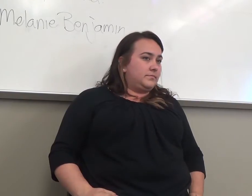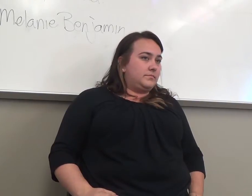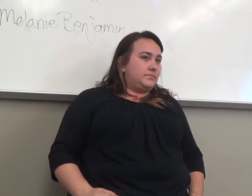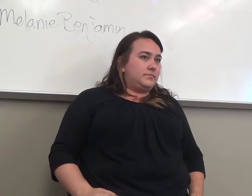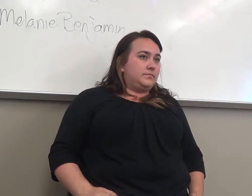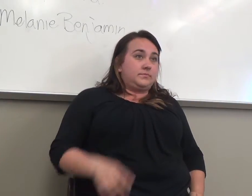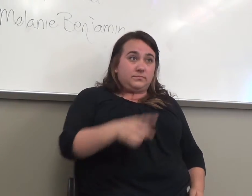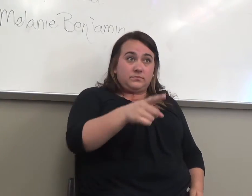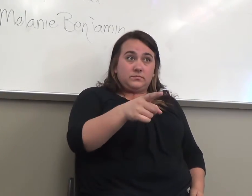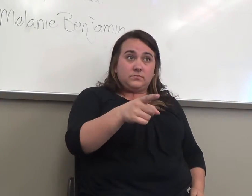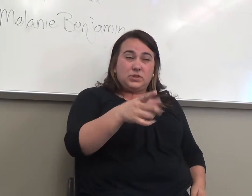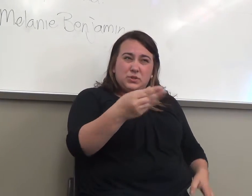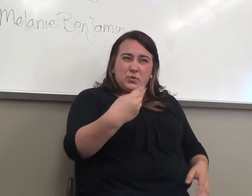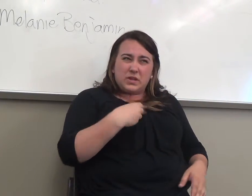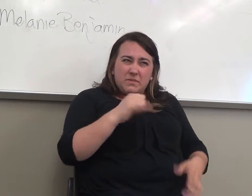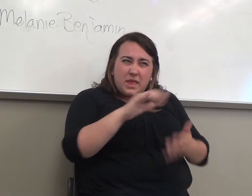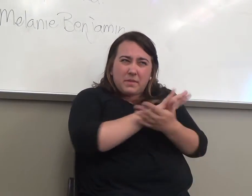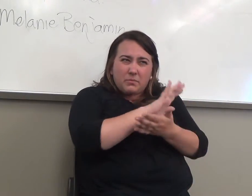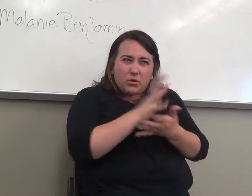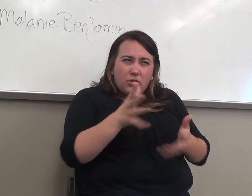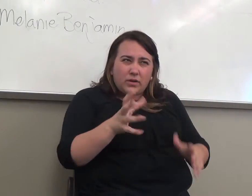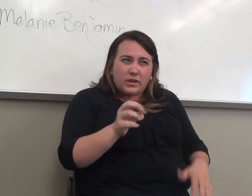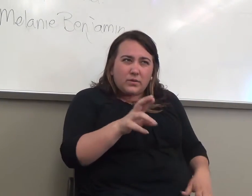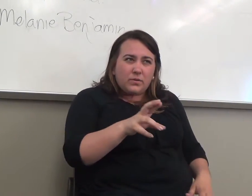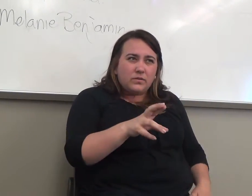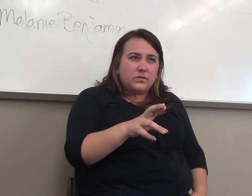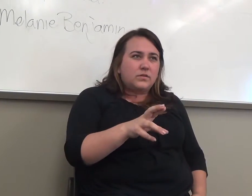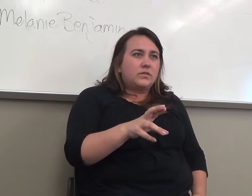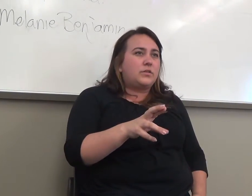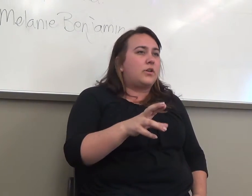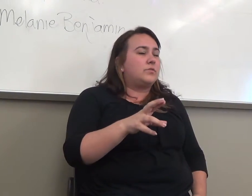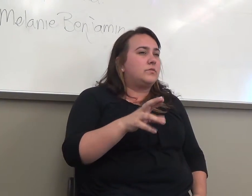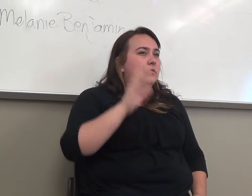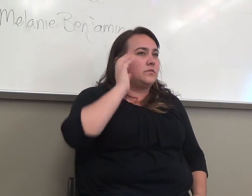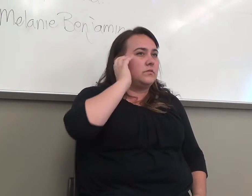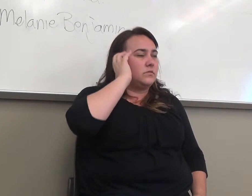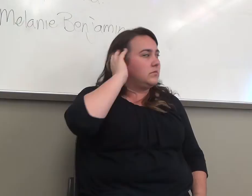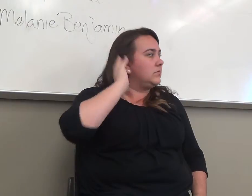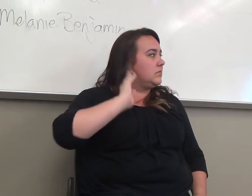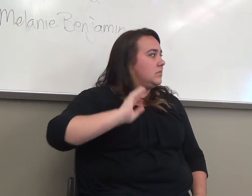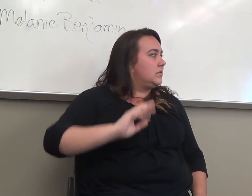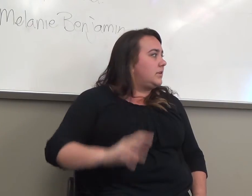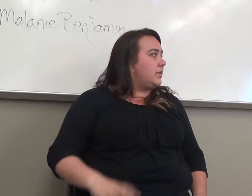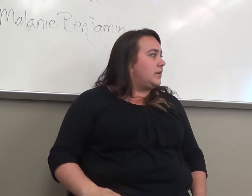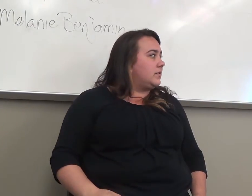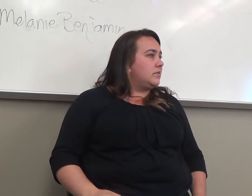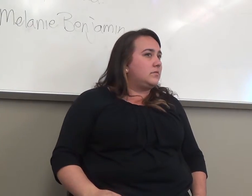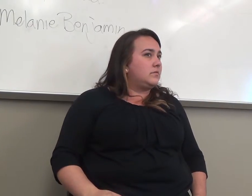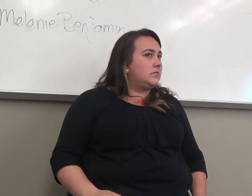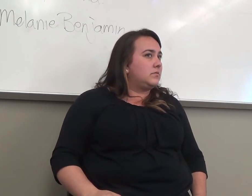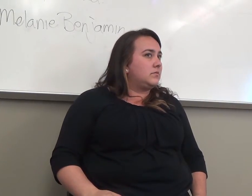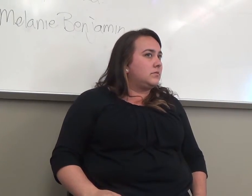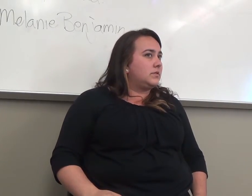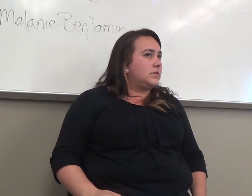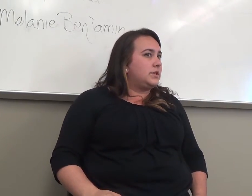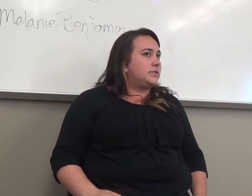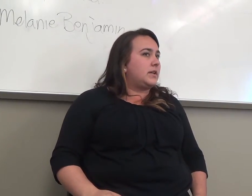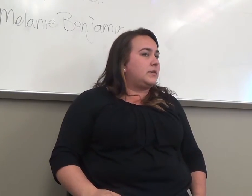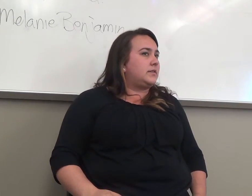Sandra, did you give me that paper? Can I look at your paper? No. No, I didn't. Yeah. Can we look at You the- said you had to